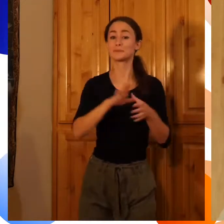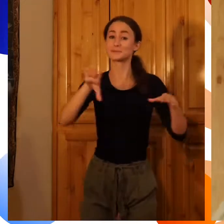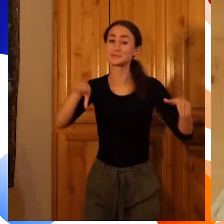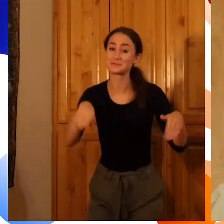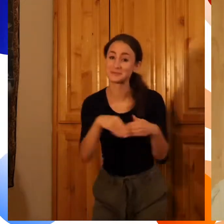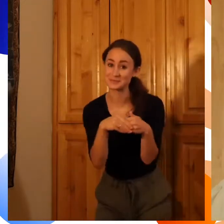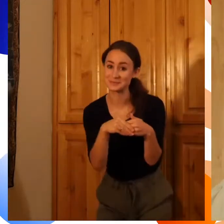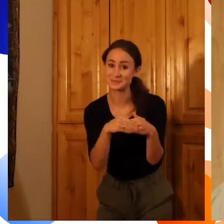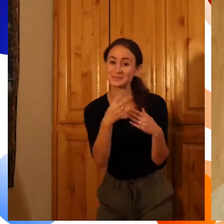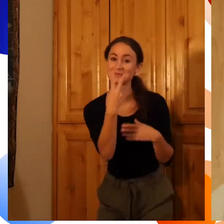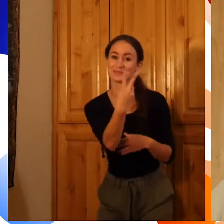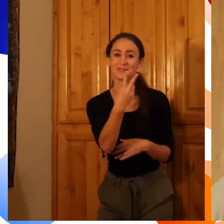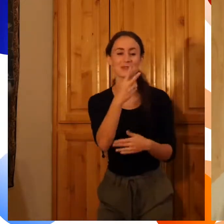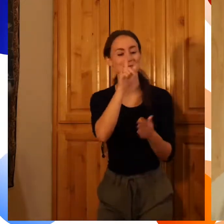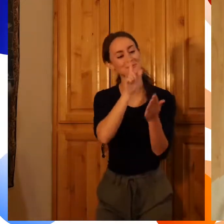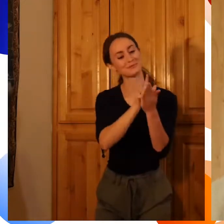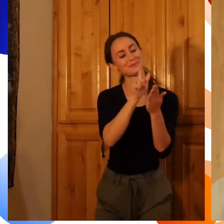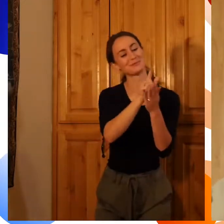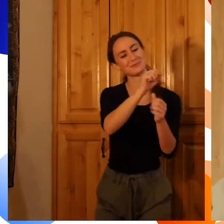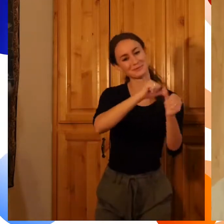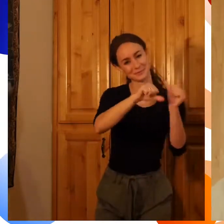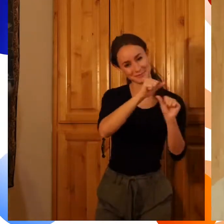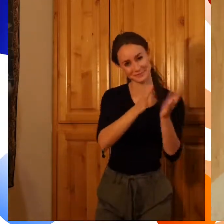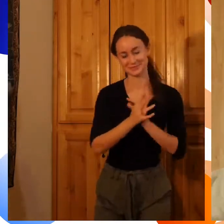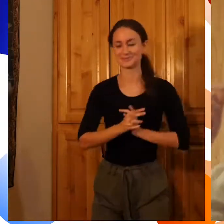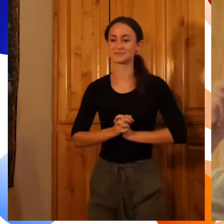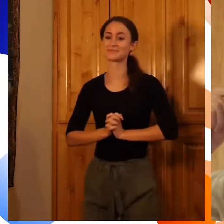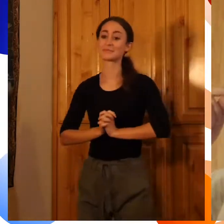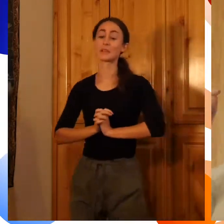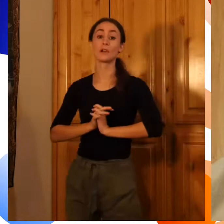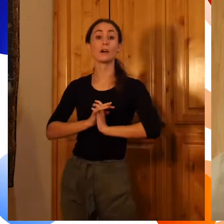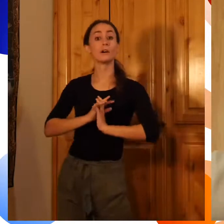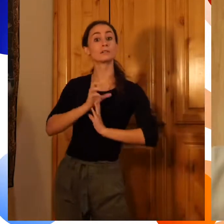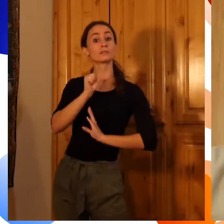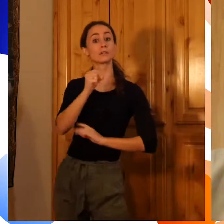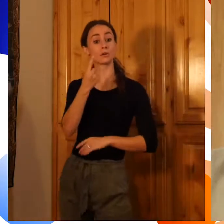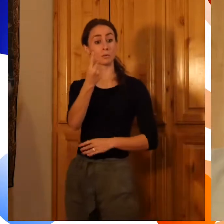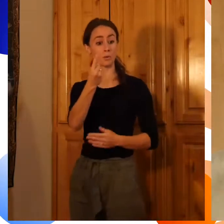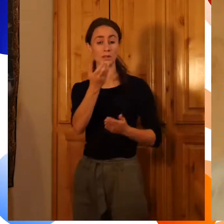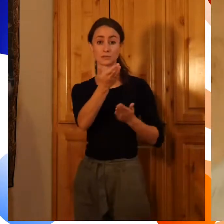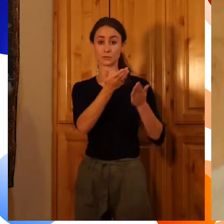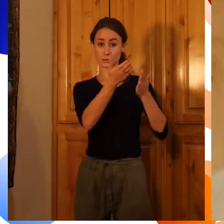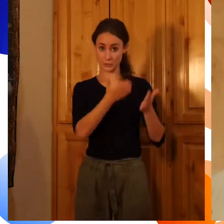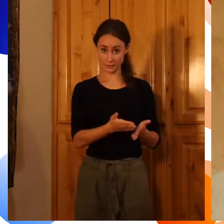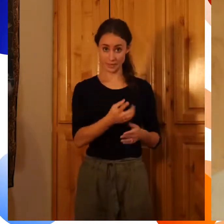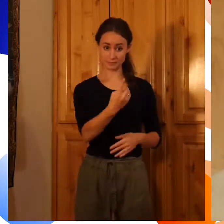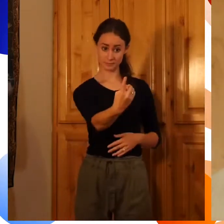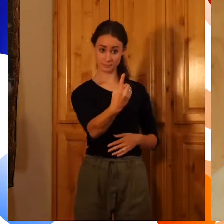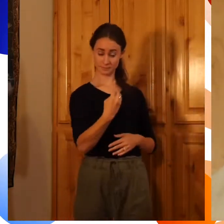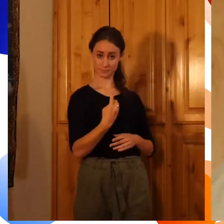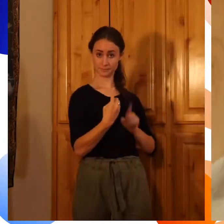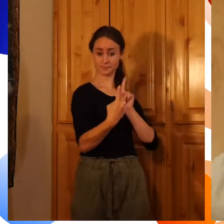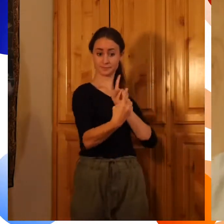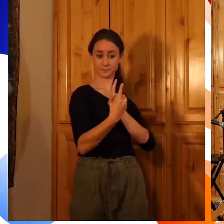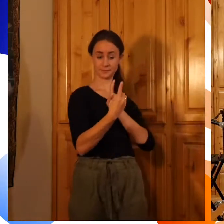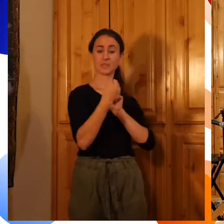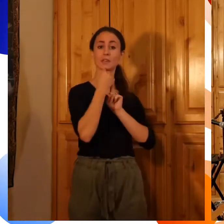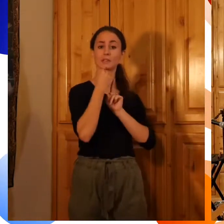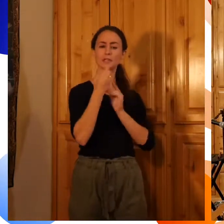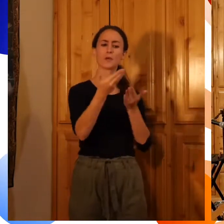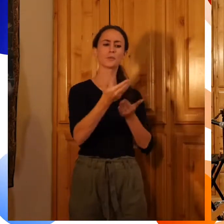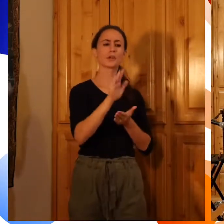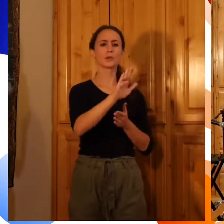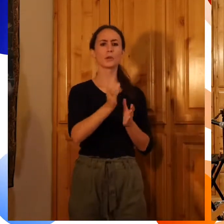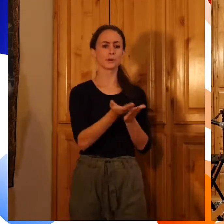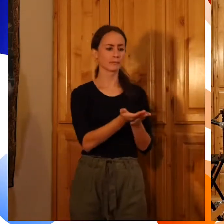door of the great town hall, and an angry servant came out. And he said, "Bring your pots and pans inside, and I'll pay you